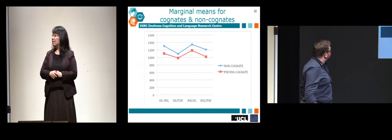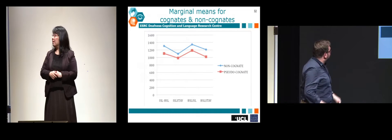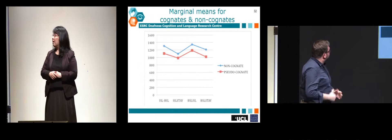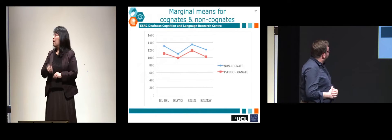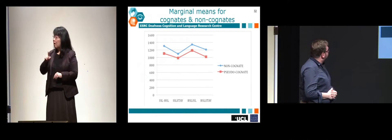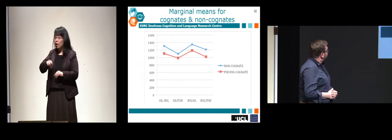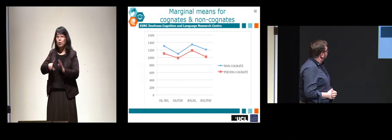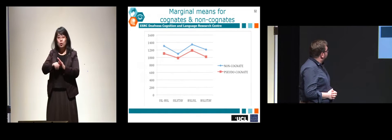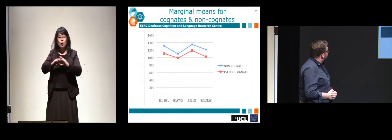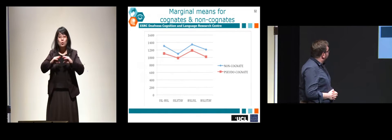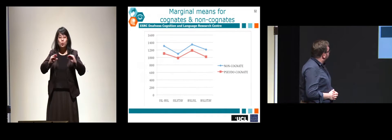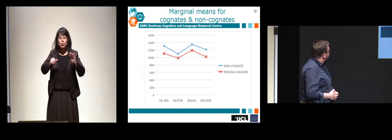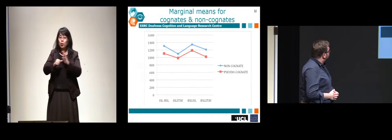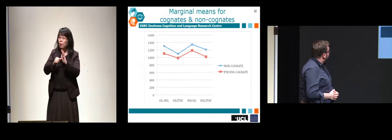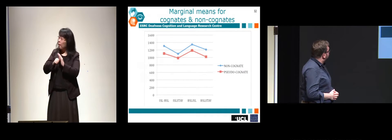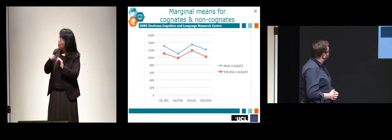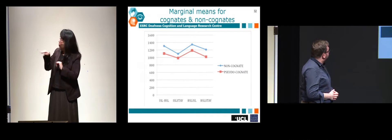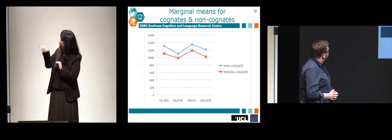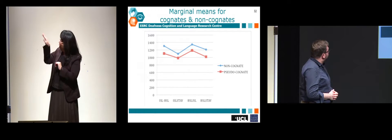Here's a graph of my results.